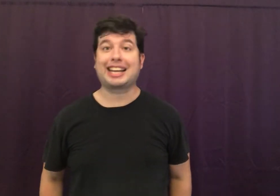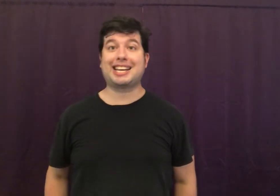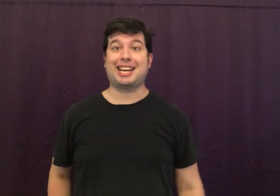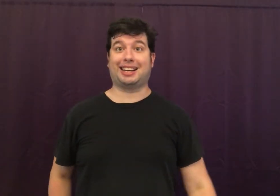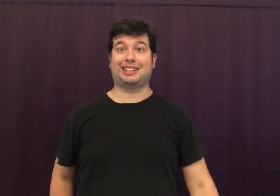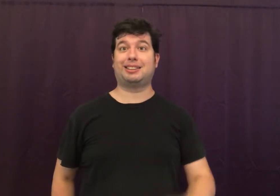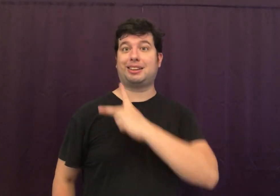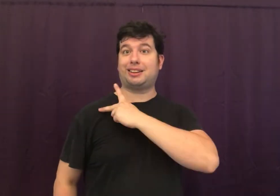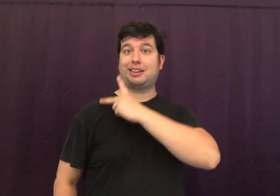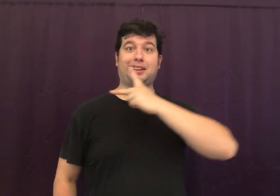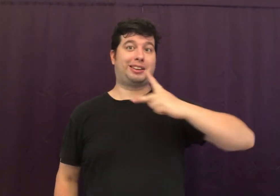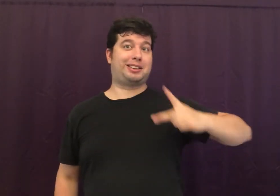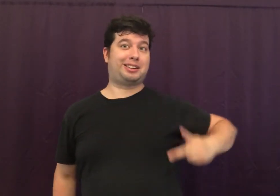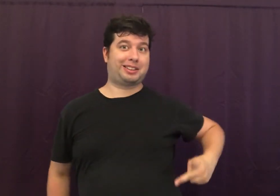King.